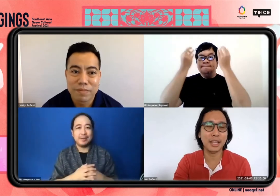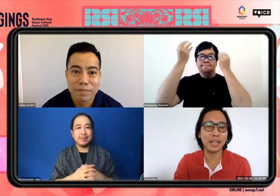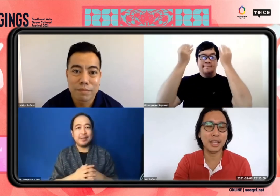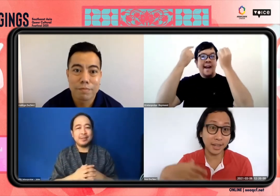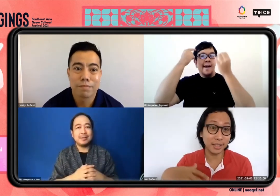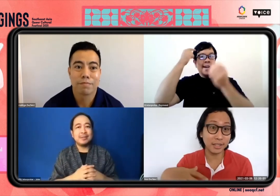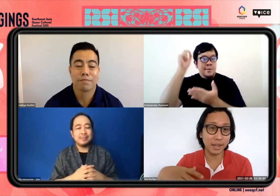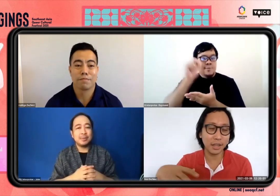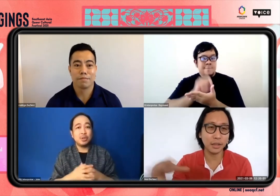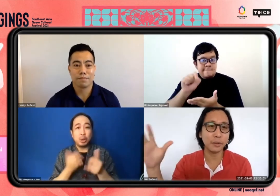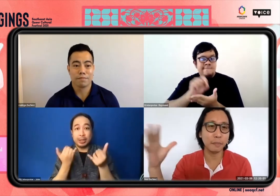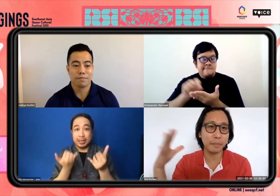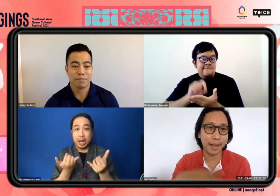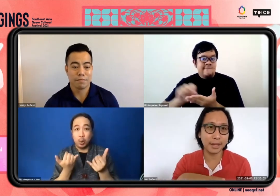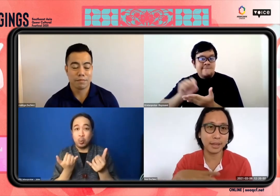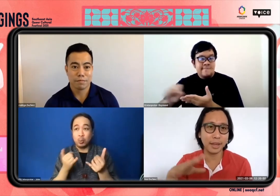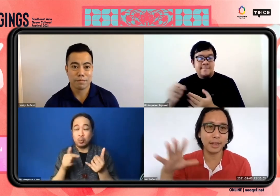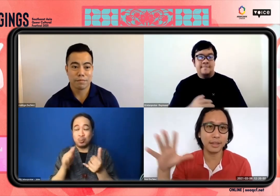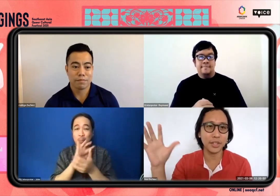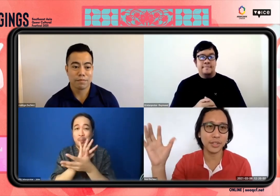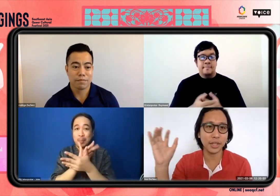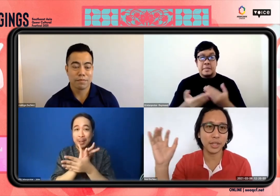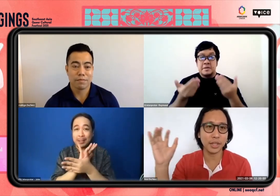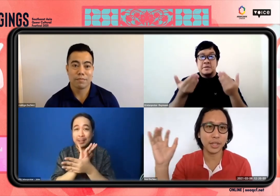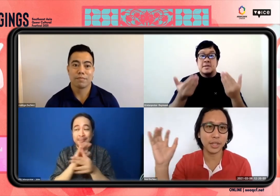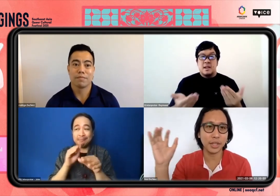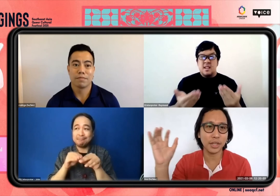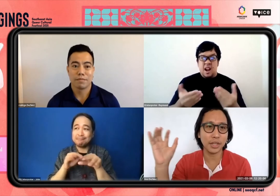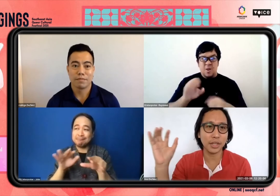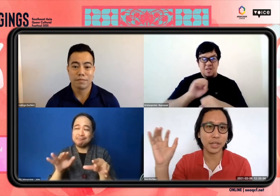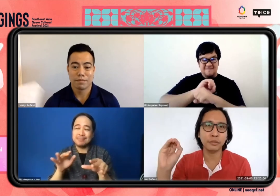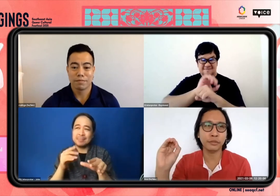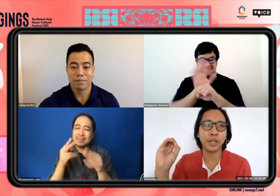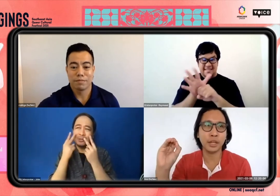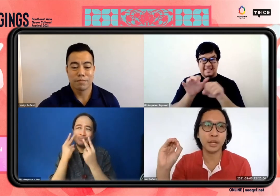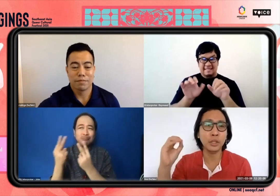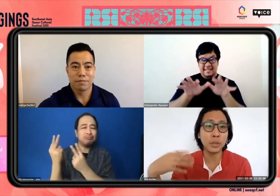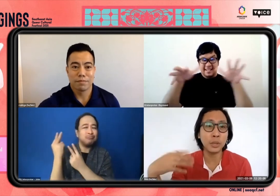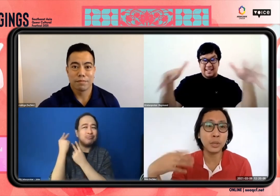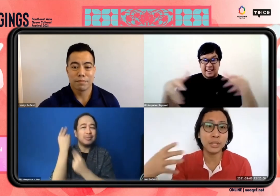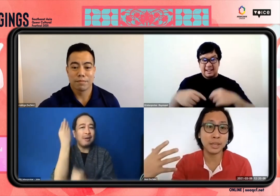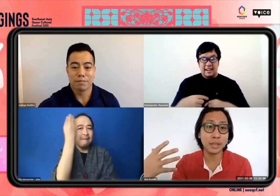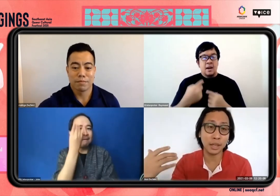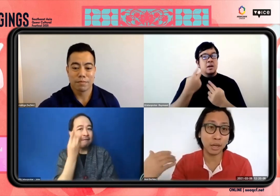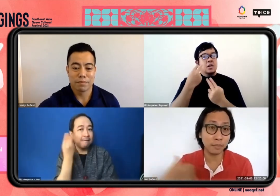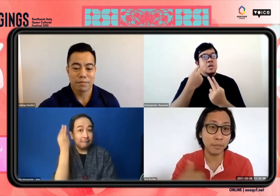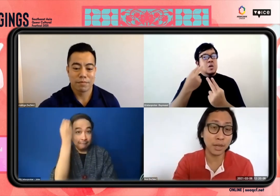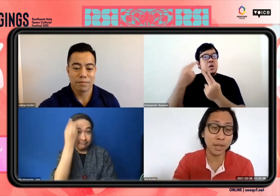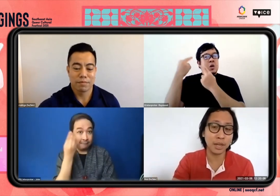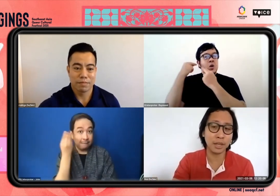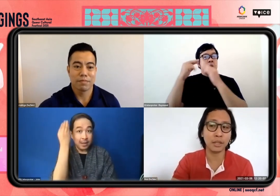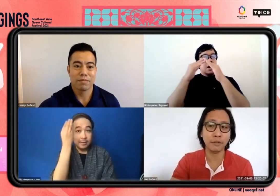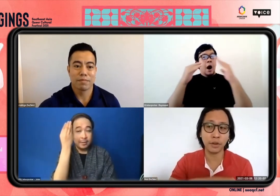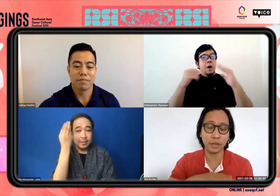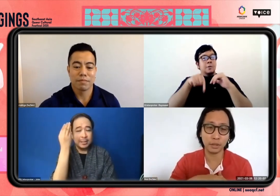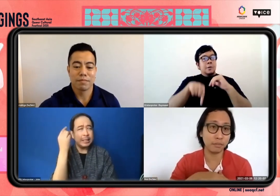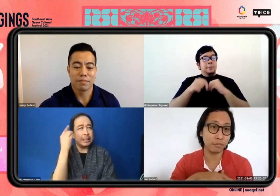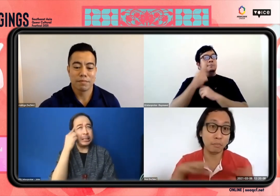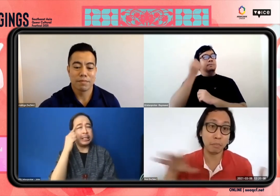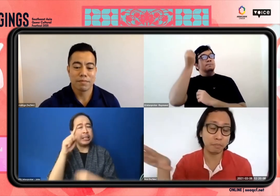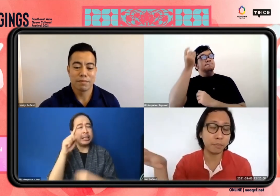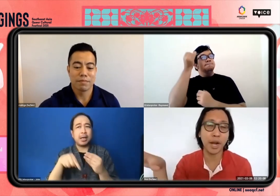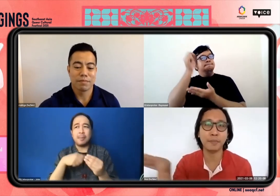to reflect and look back and just, you know, think of the nuances that our